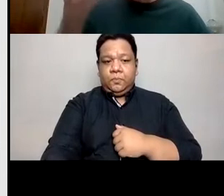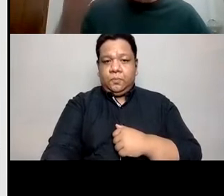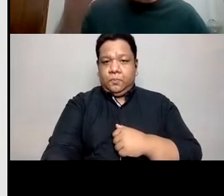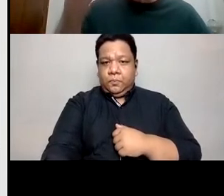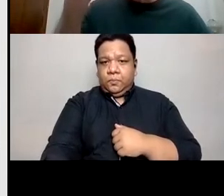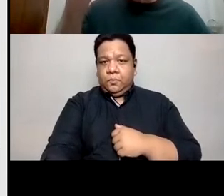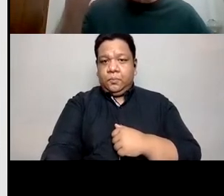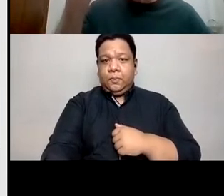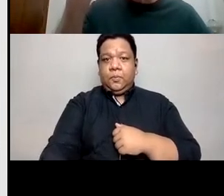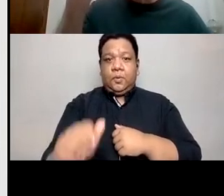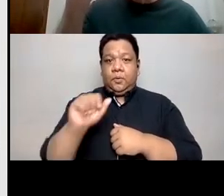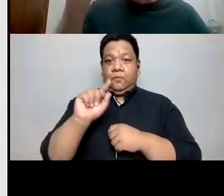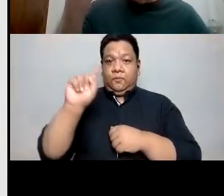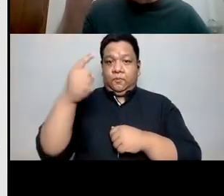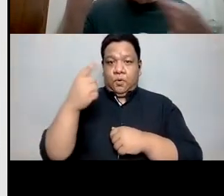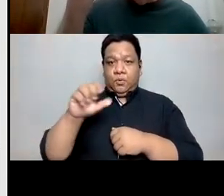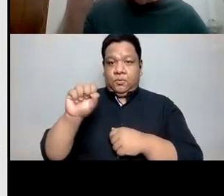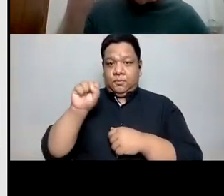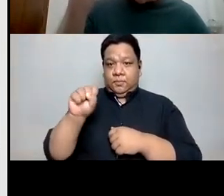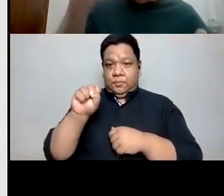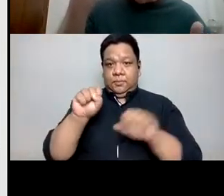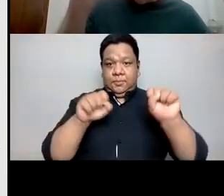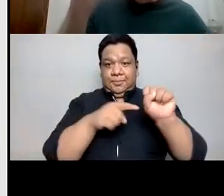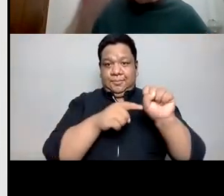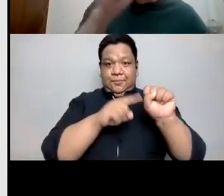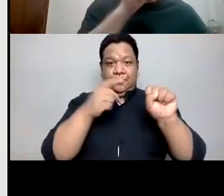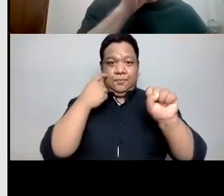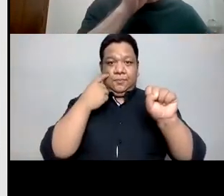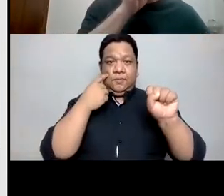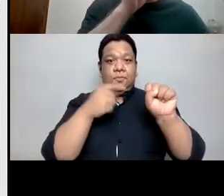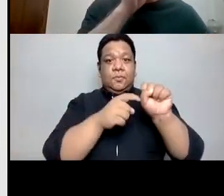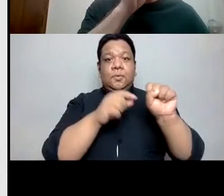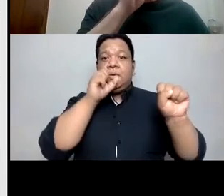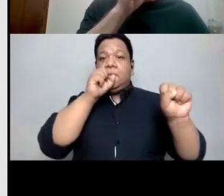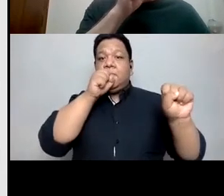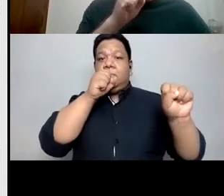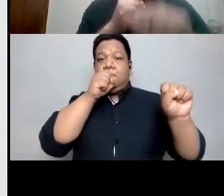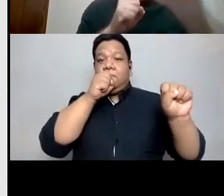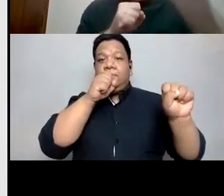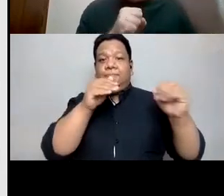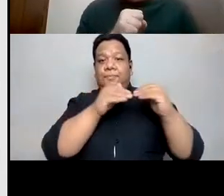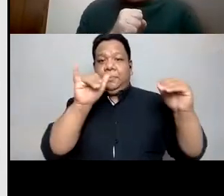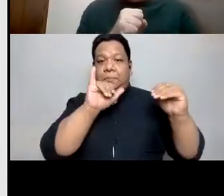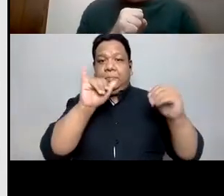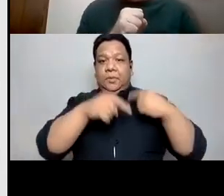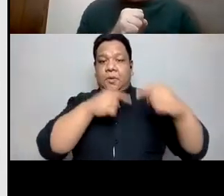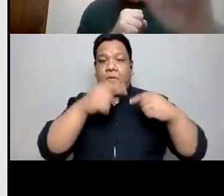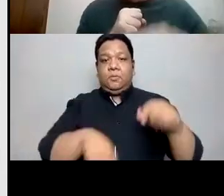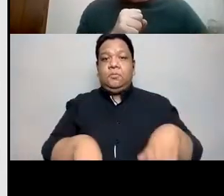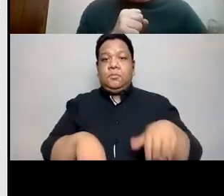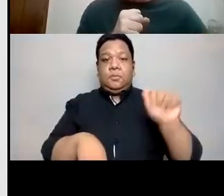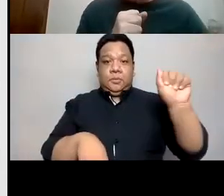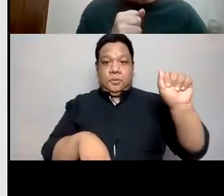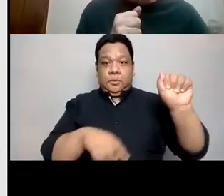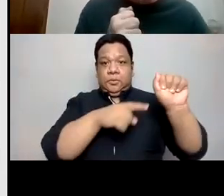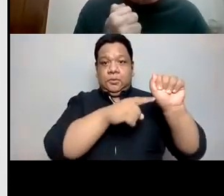So first handshake was this. That gave us one sign, each star apple. The second handshake was this.